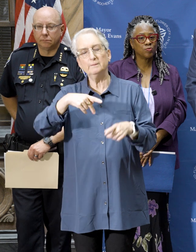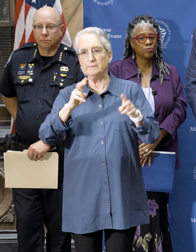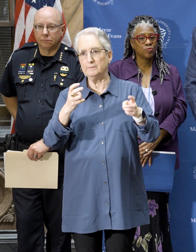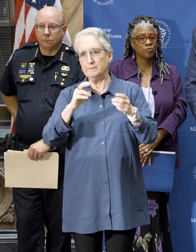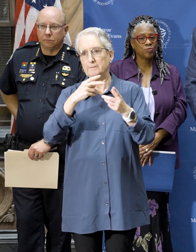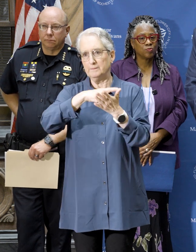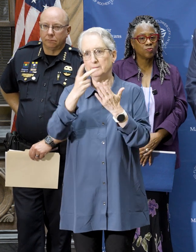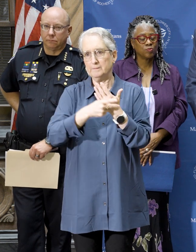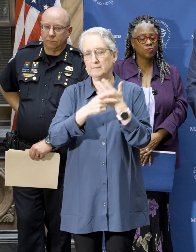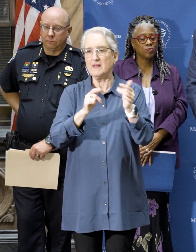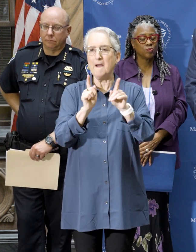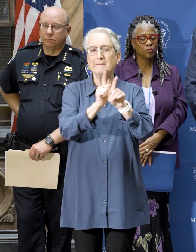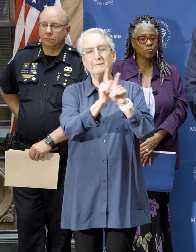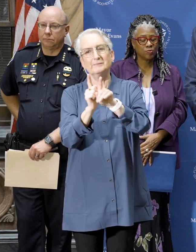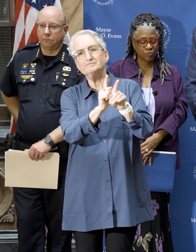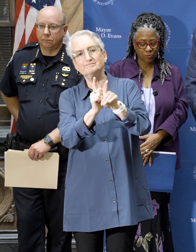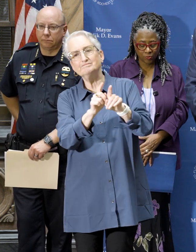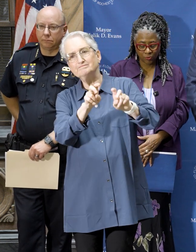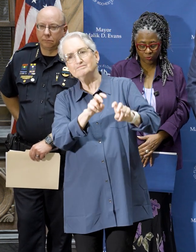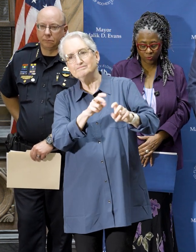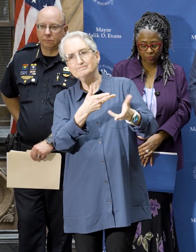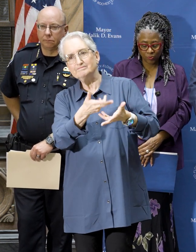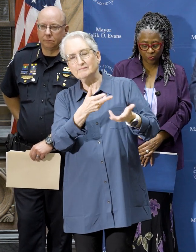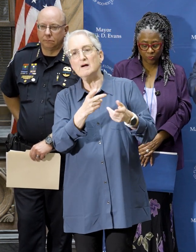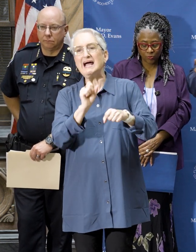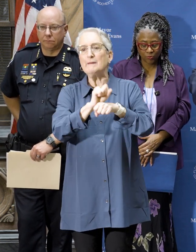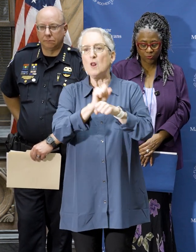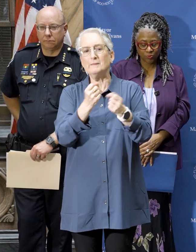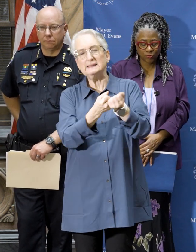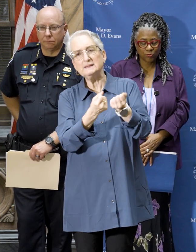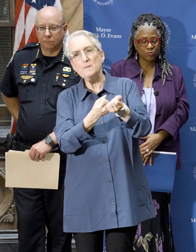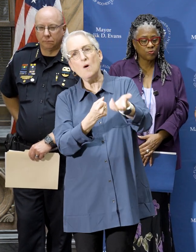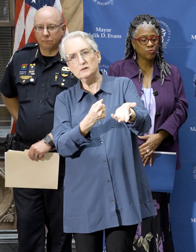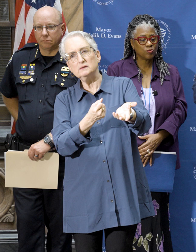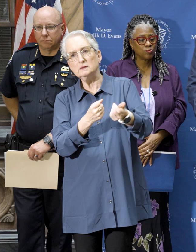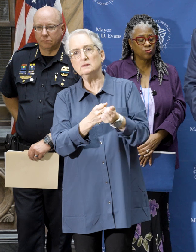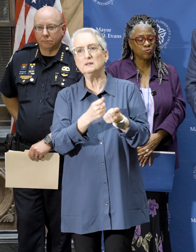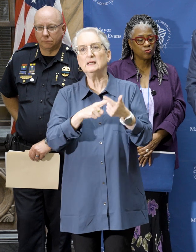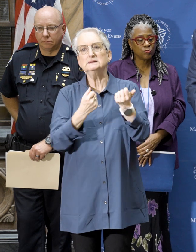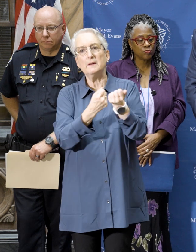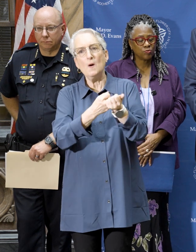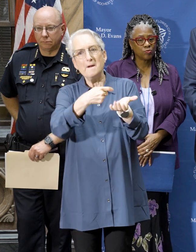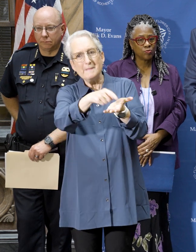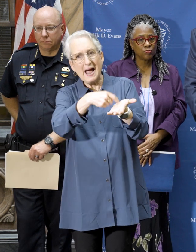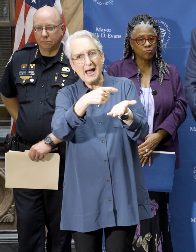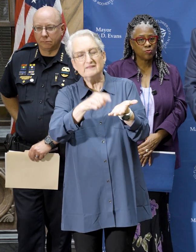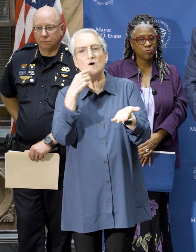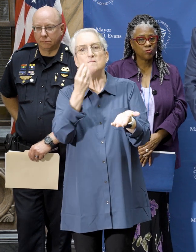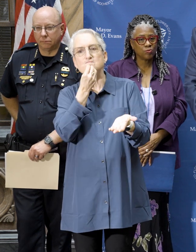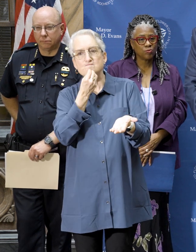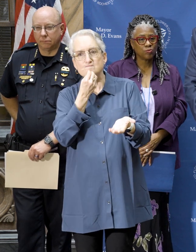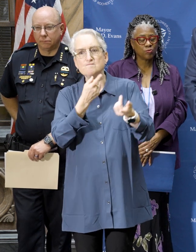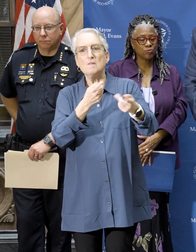employment support, cognitive behavior training, support with groceries, transportation to their appointments like interviews. The list goes on.